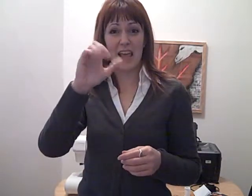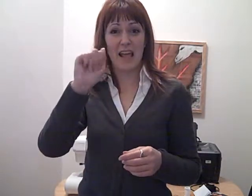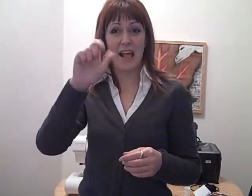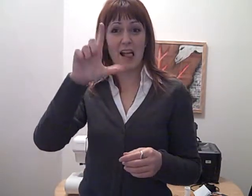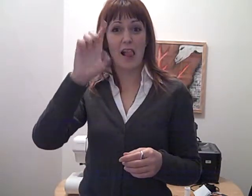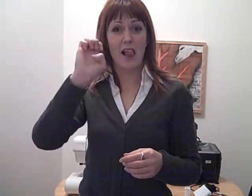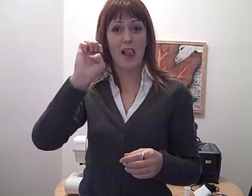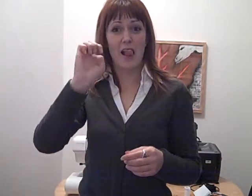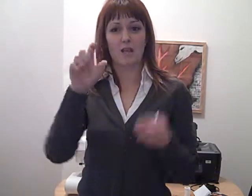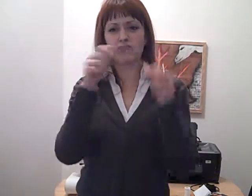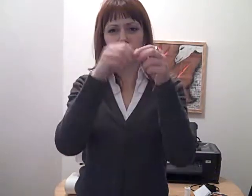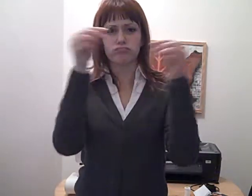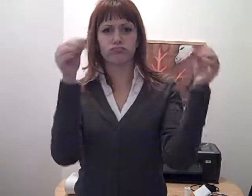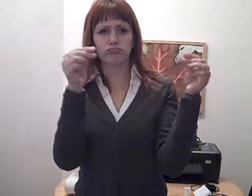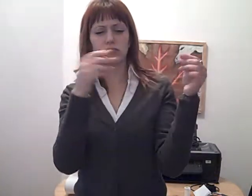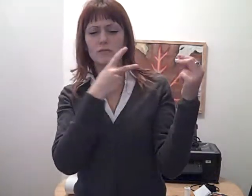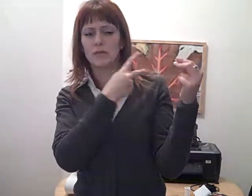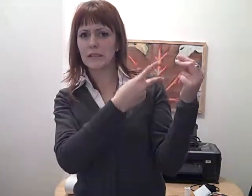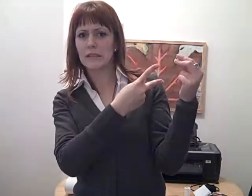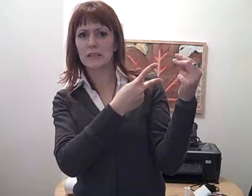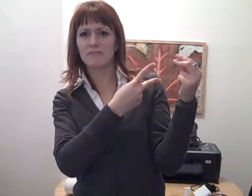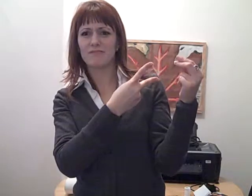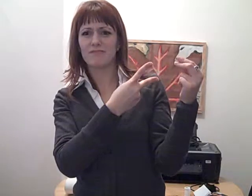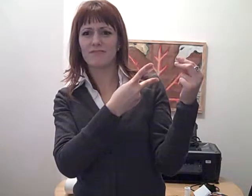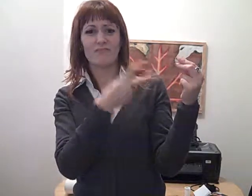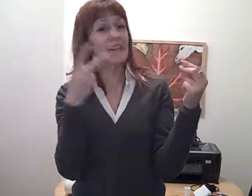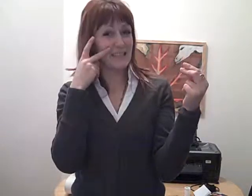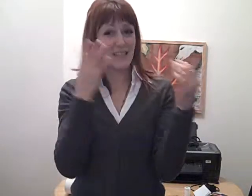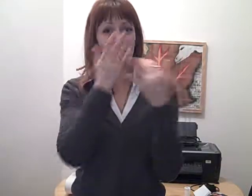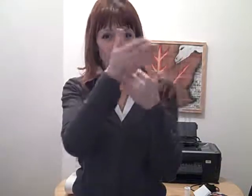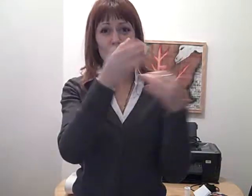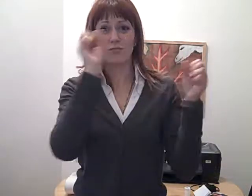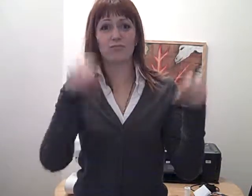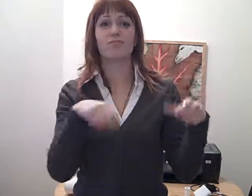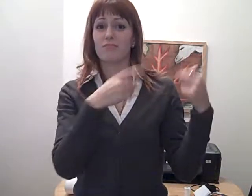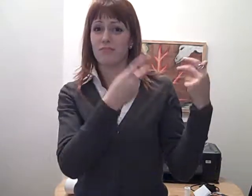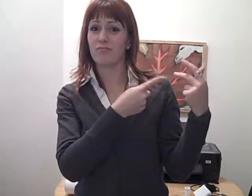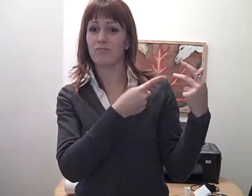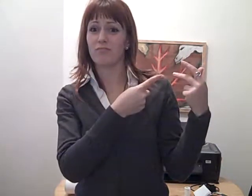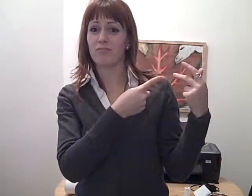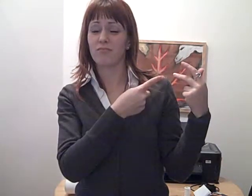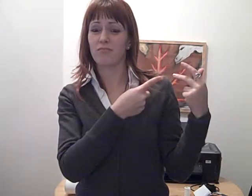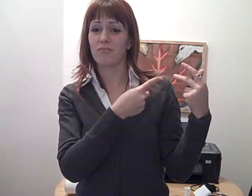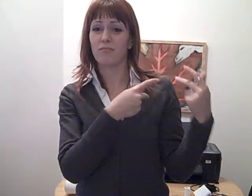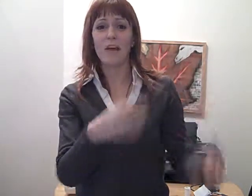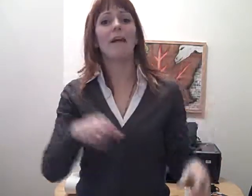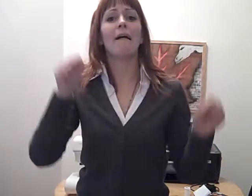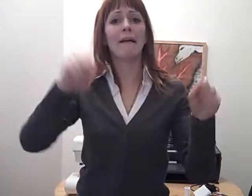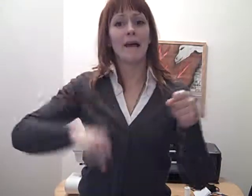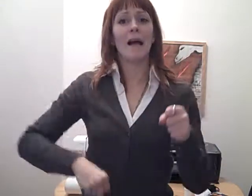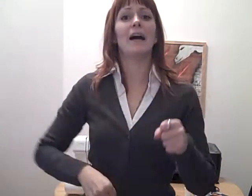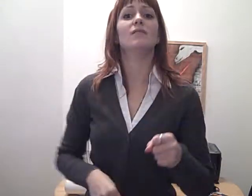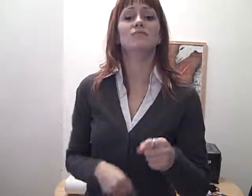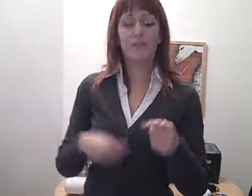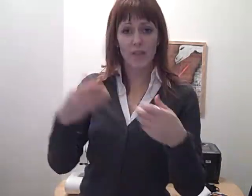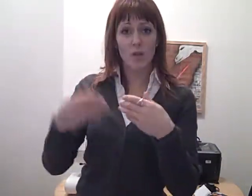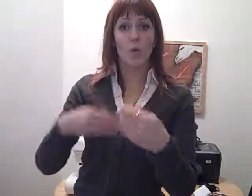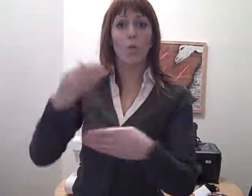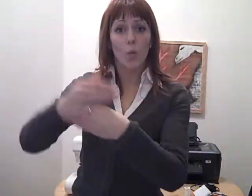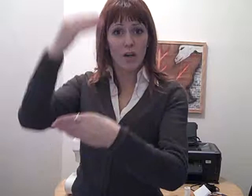window, when it's in its colored state, it will reflect away all heat and light, and